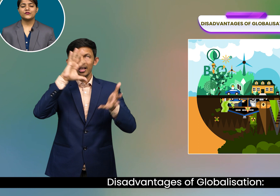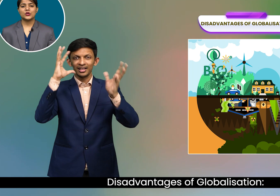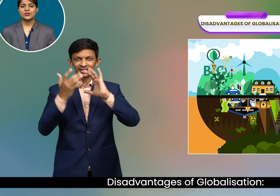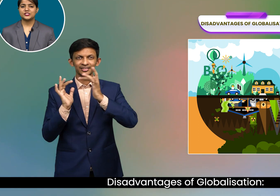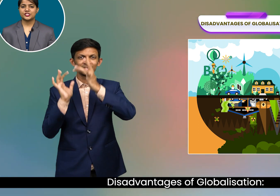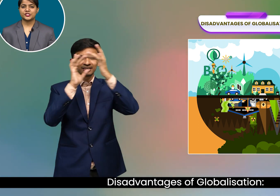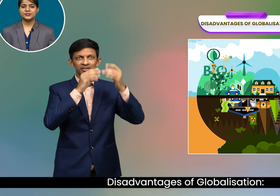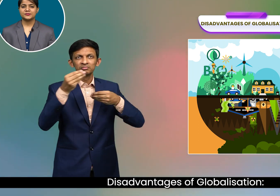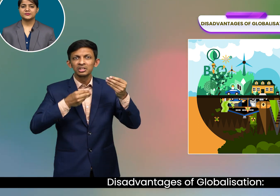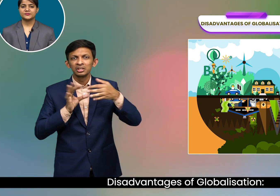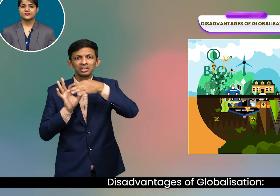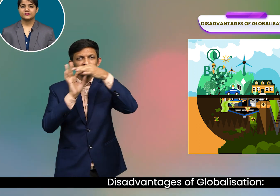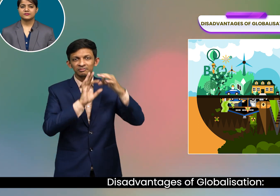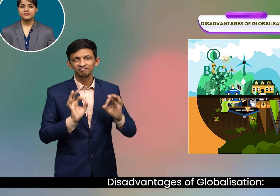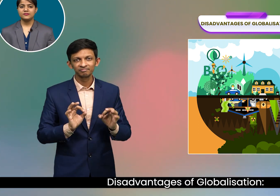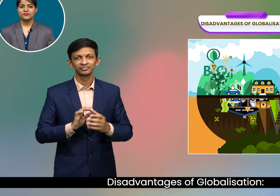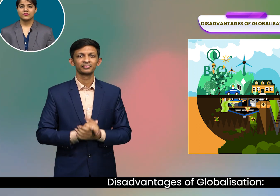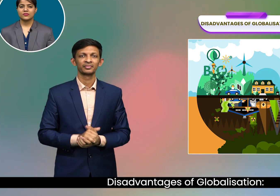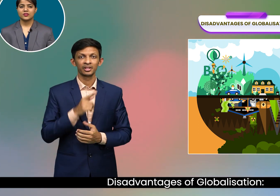Disadvantages of globalization: